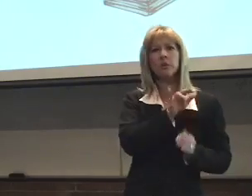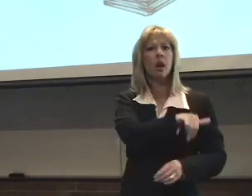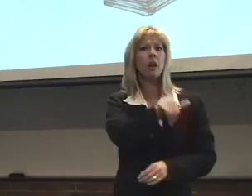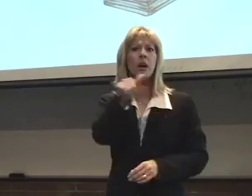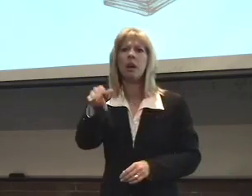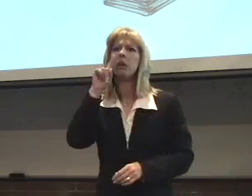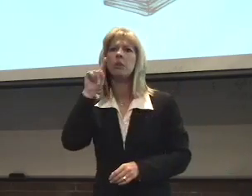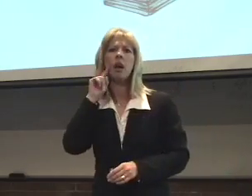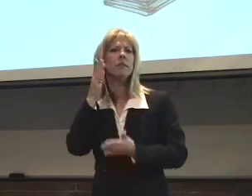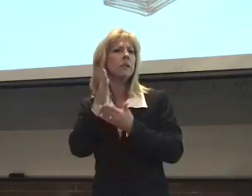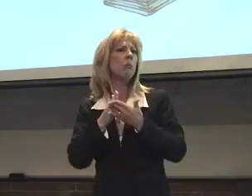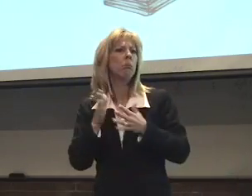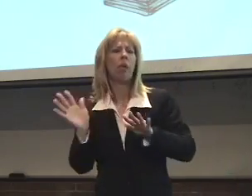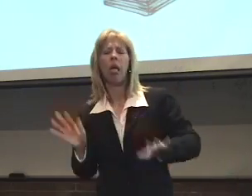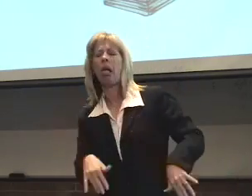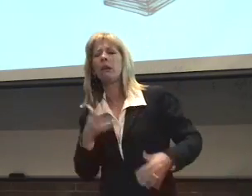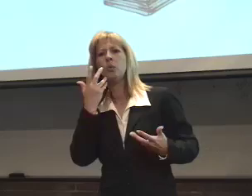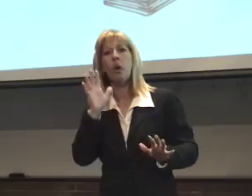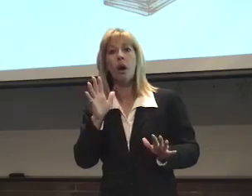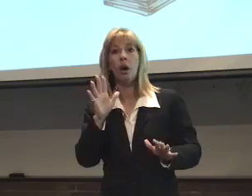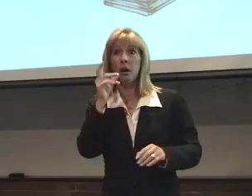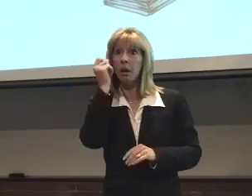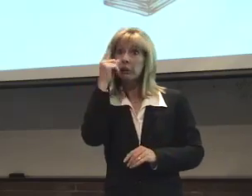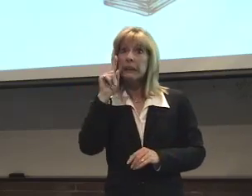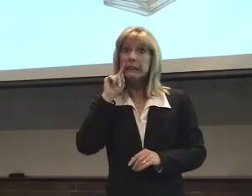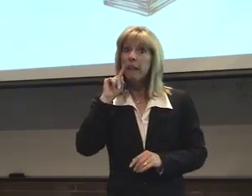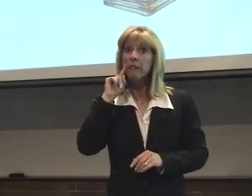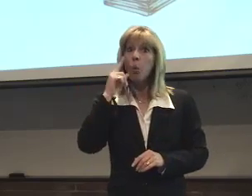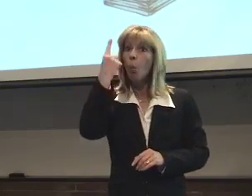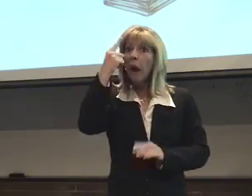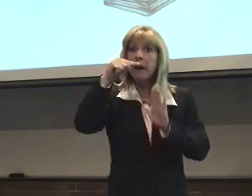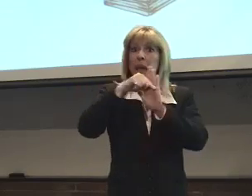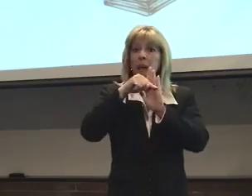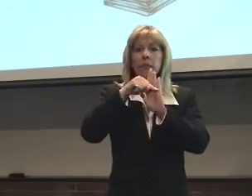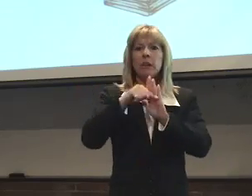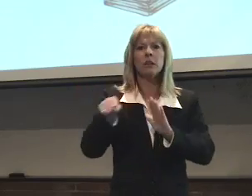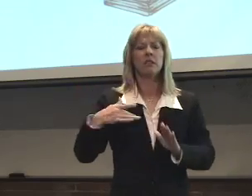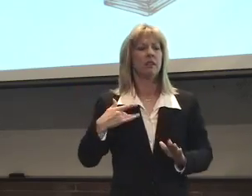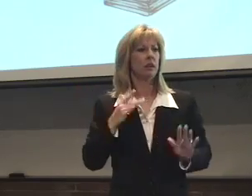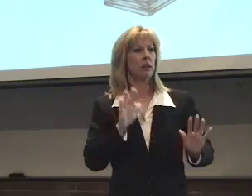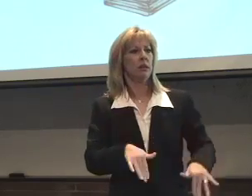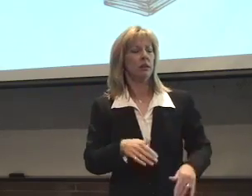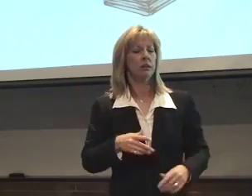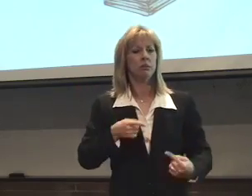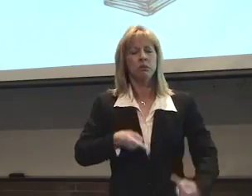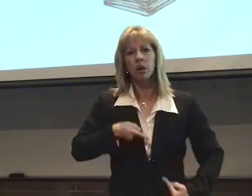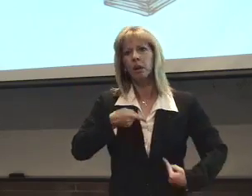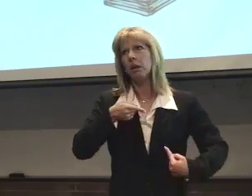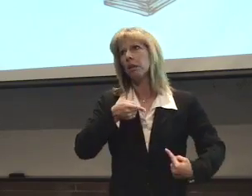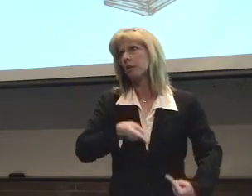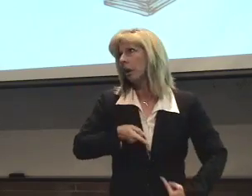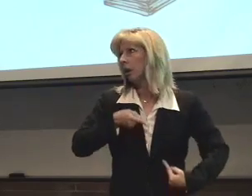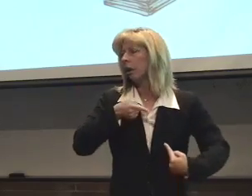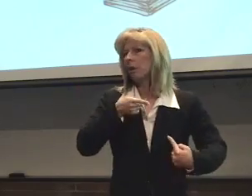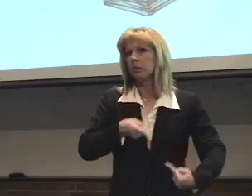them learn to hate reading. It's because it's so hard to get at, it doesn't make sense. Because English has so many different words for